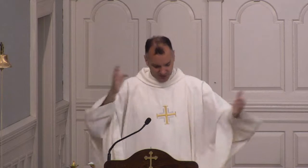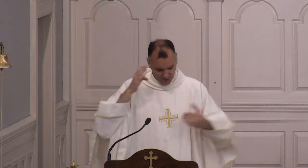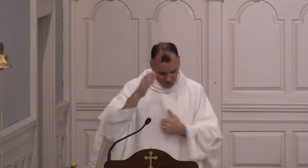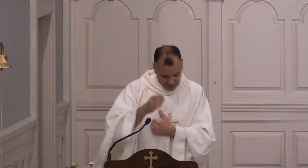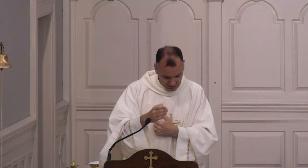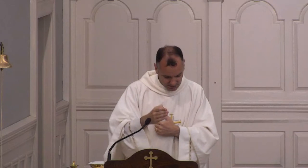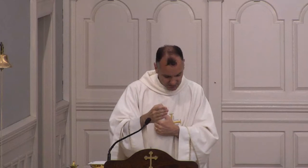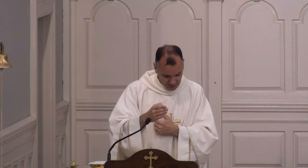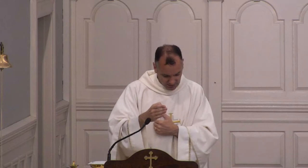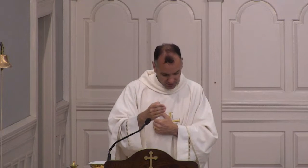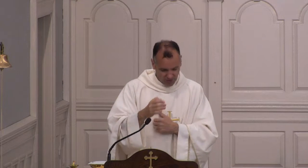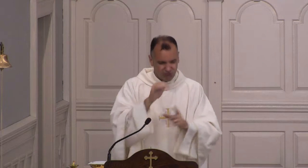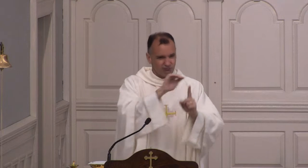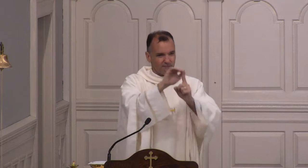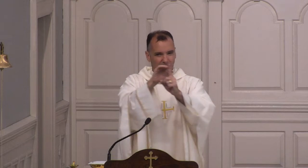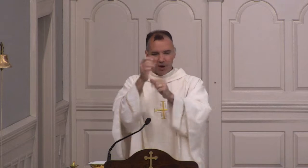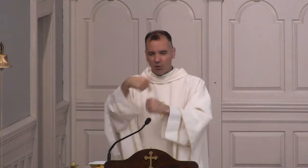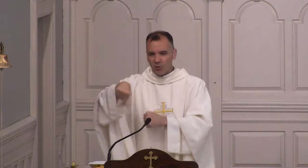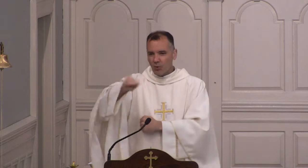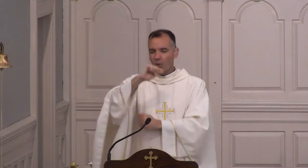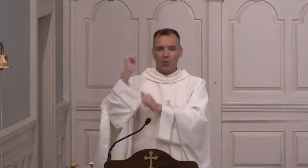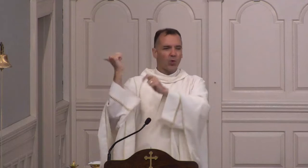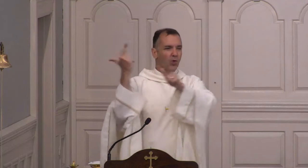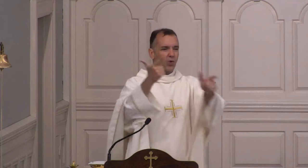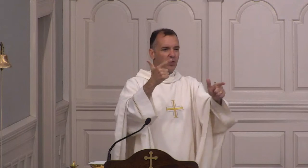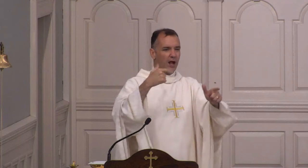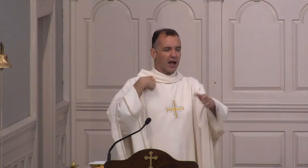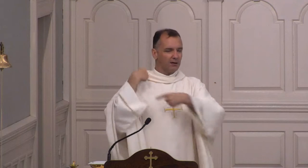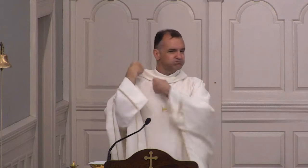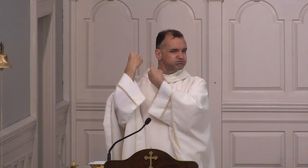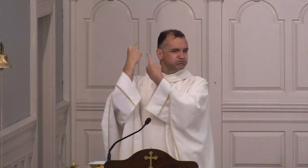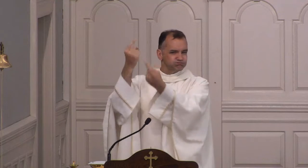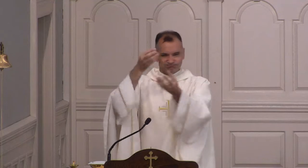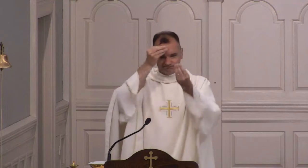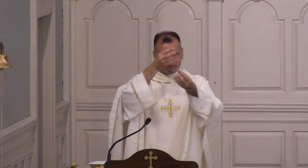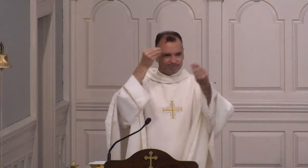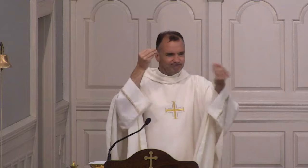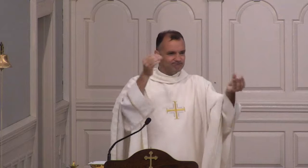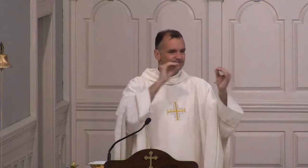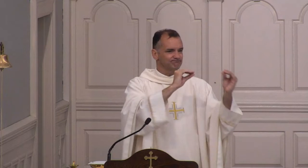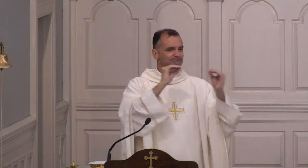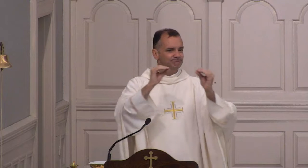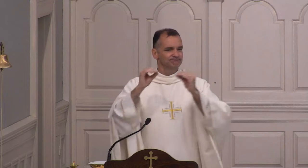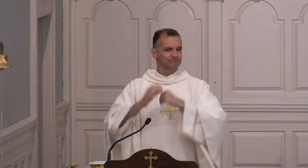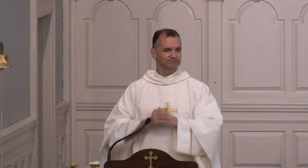he will teach you everything and remind you of all that I told you.